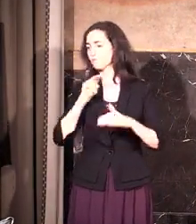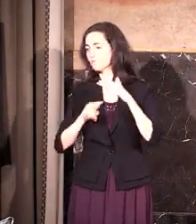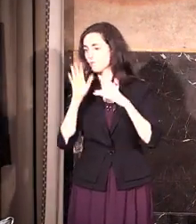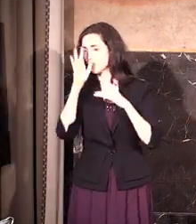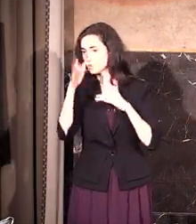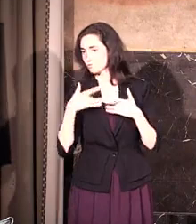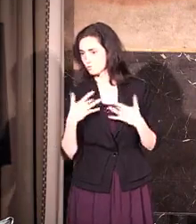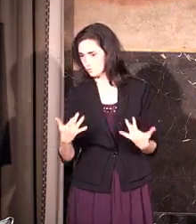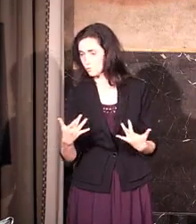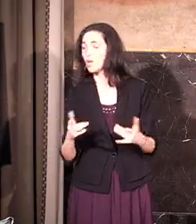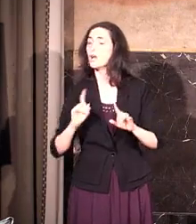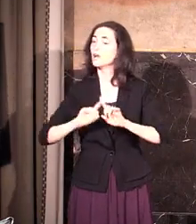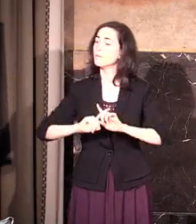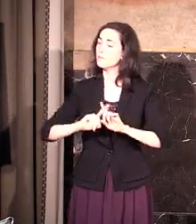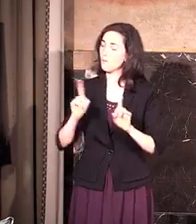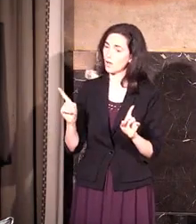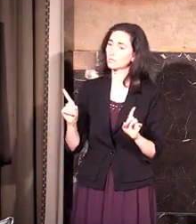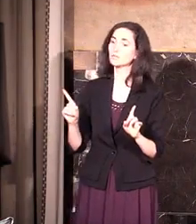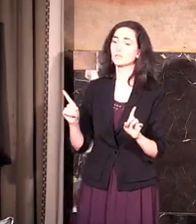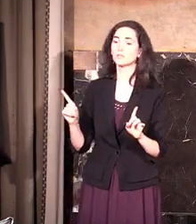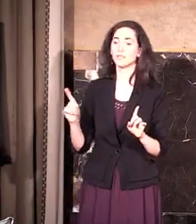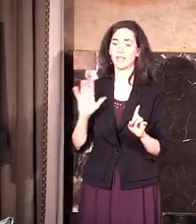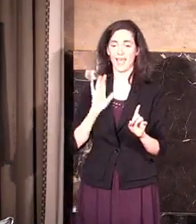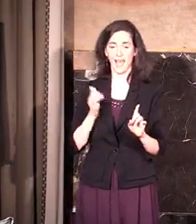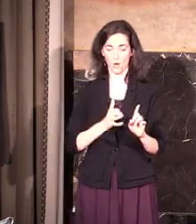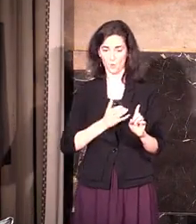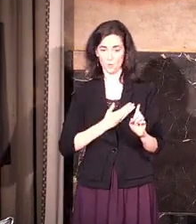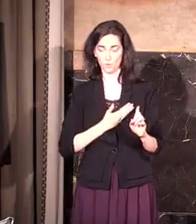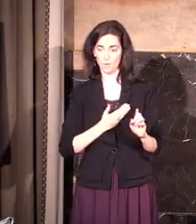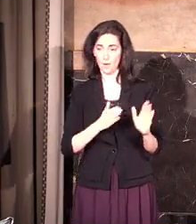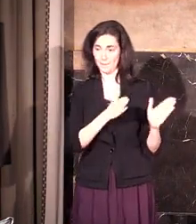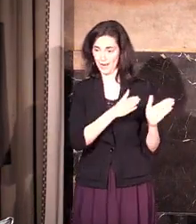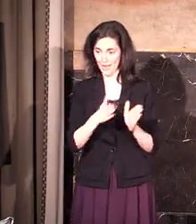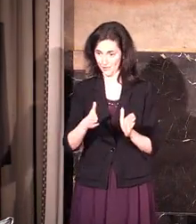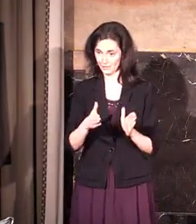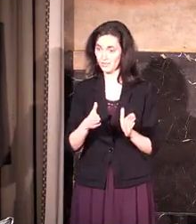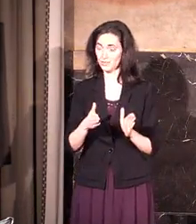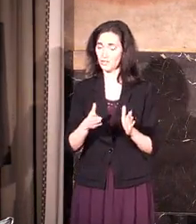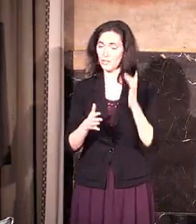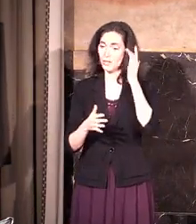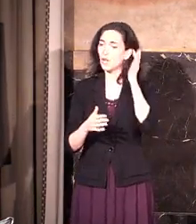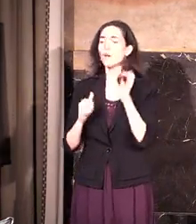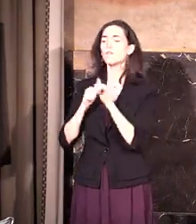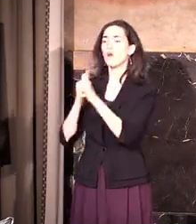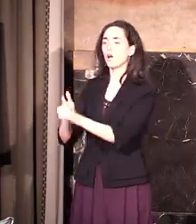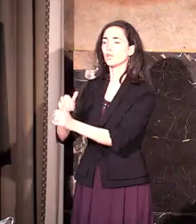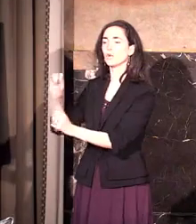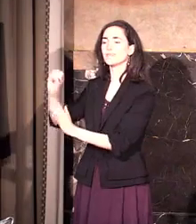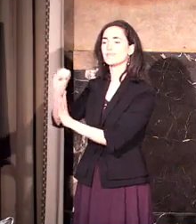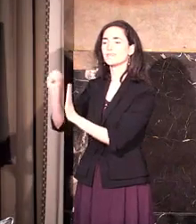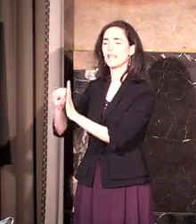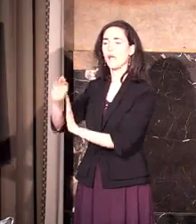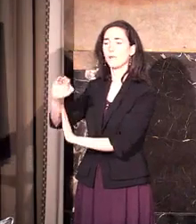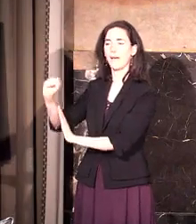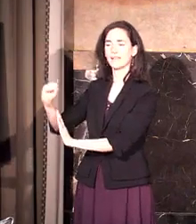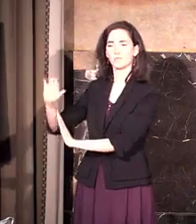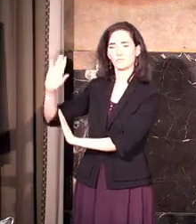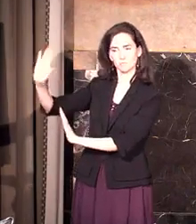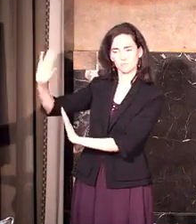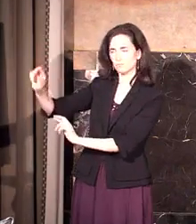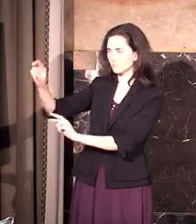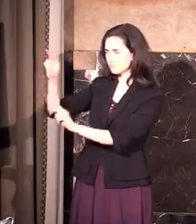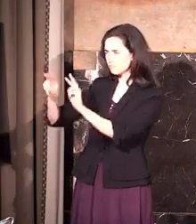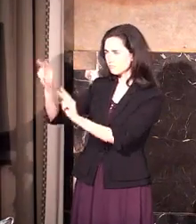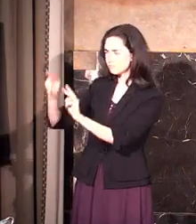going forward. But we really modeled ours off of initially the state of Massachusetts and looked at how